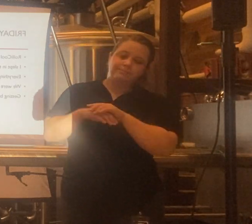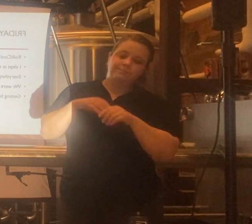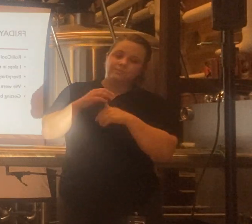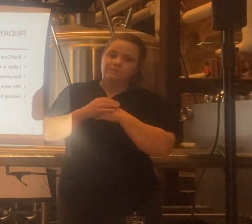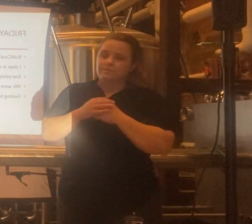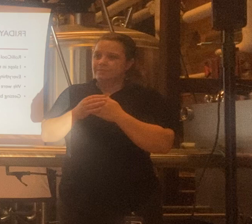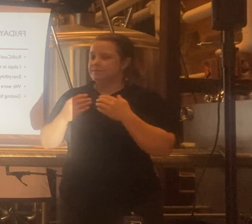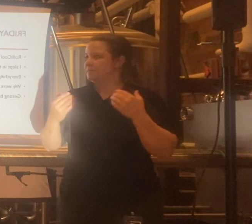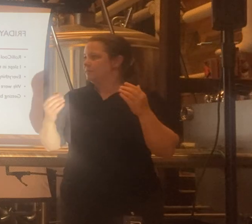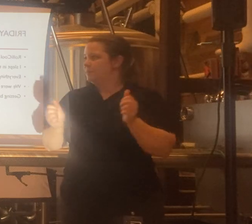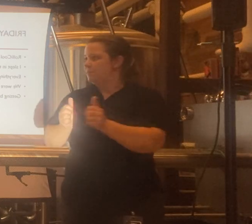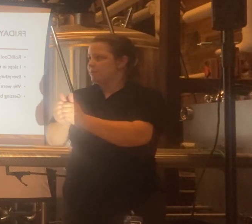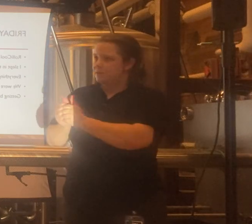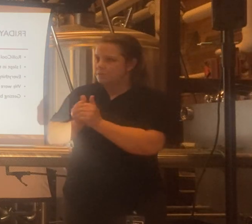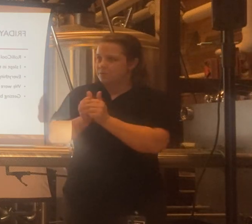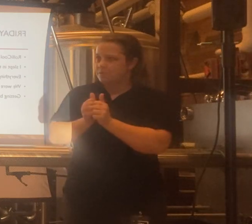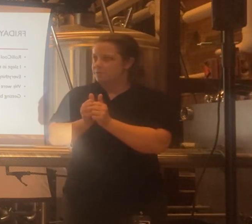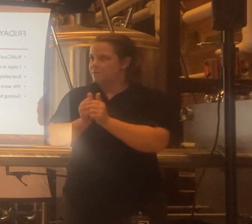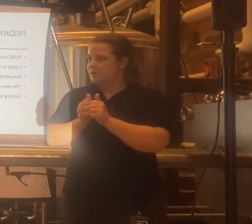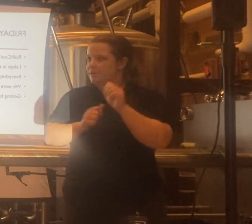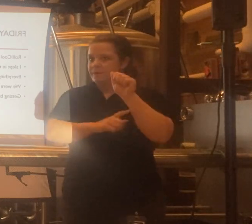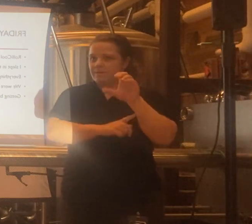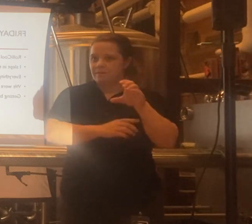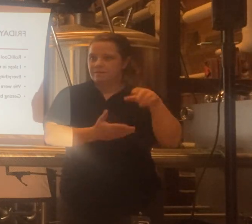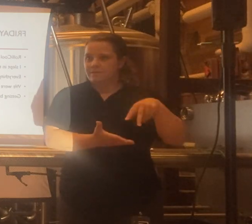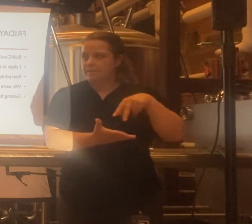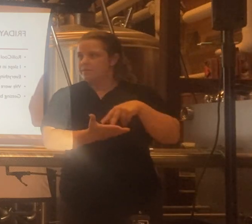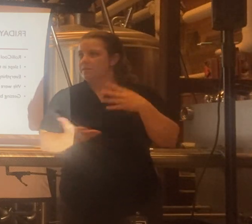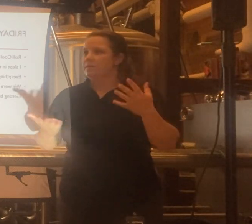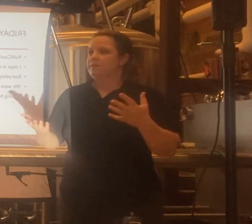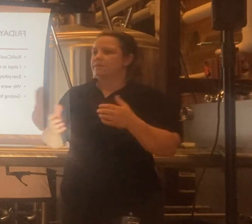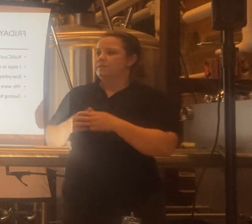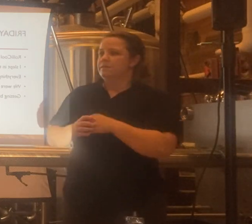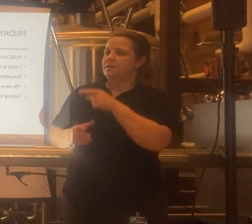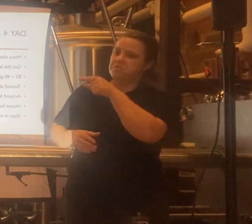you got Junebug. Yeah, and I have Junebug, right? So Junebug slept with me, that one.